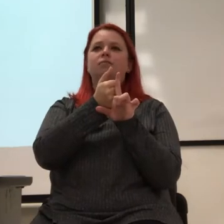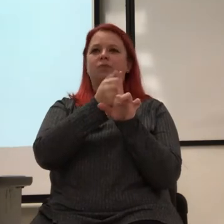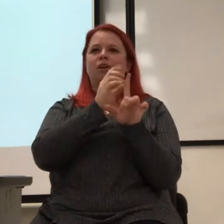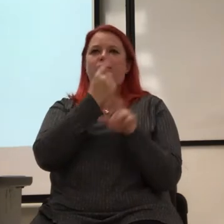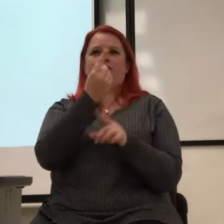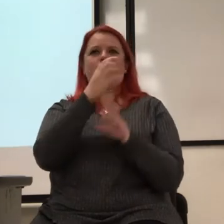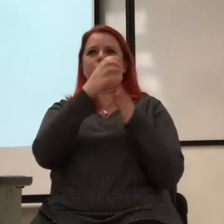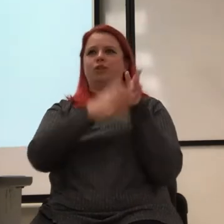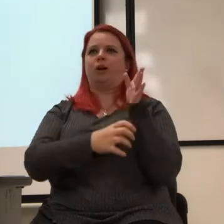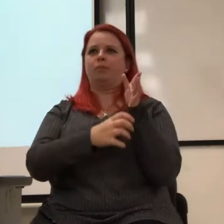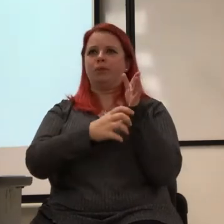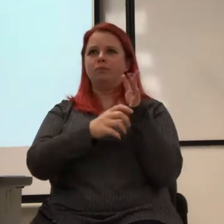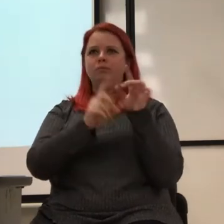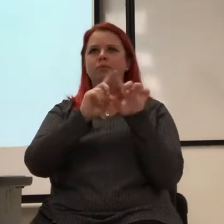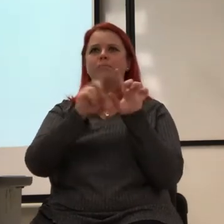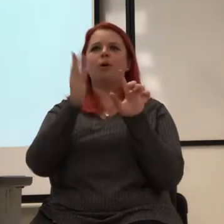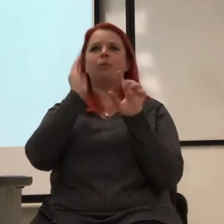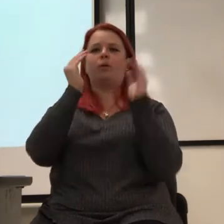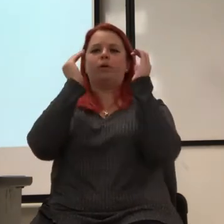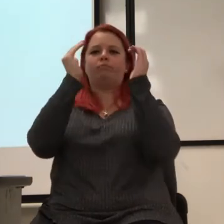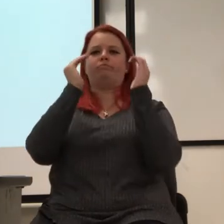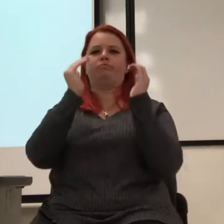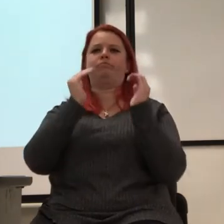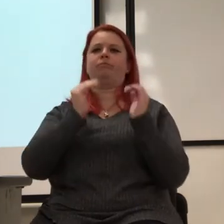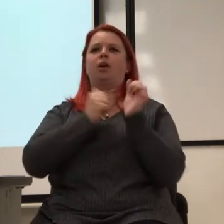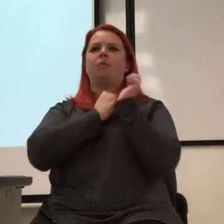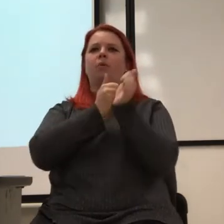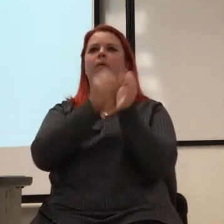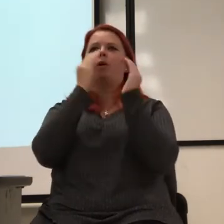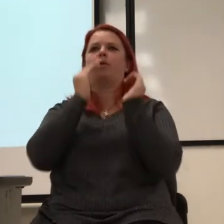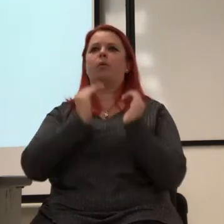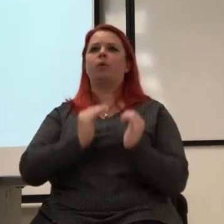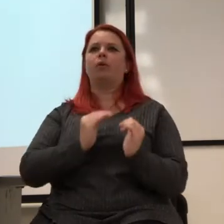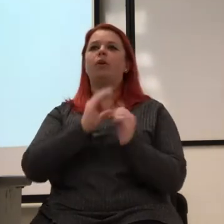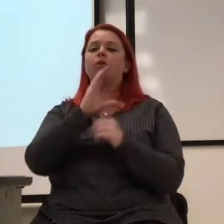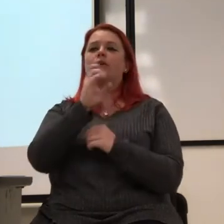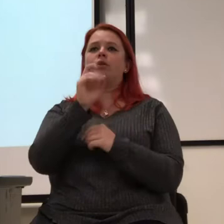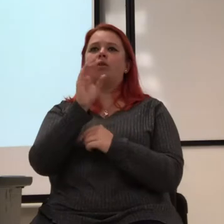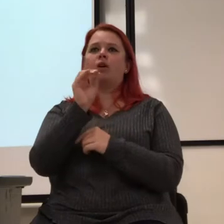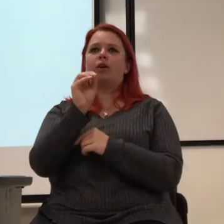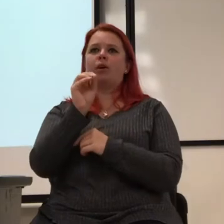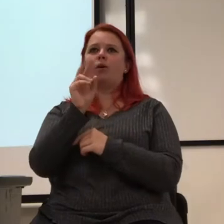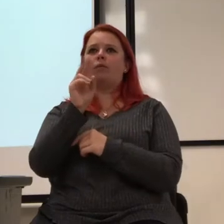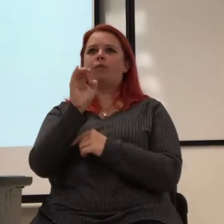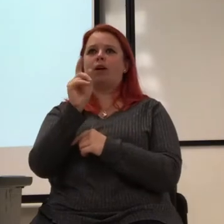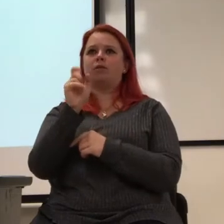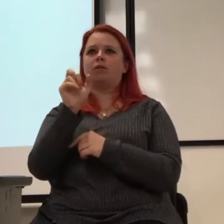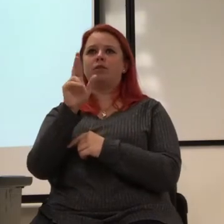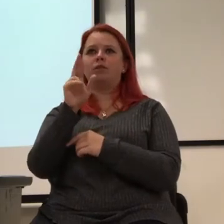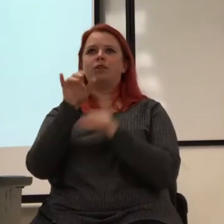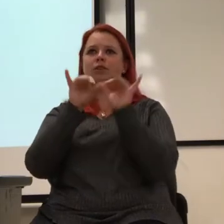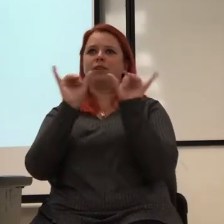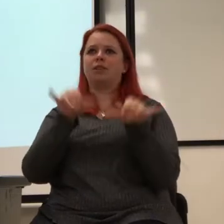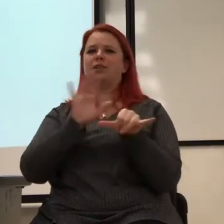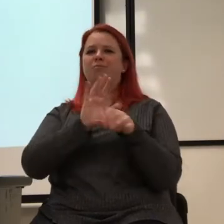own chapter too. But we're going to do it in this order. So the cardiovascular system, its job is to circulate